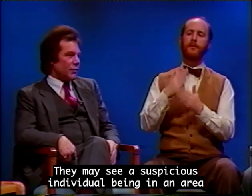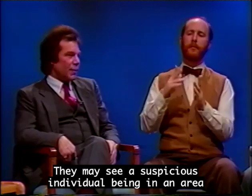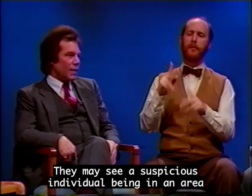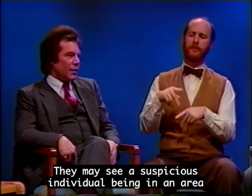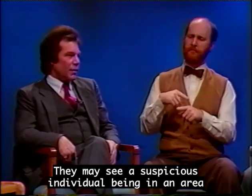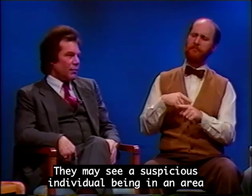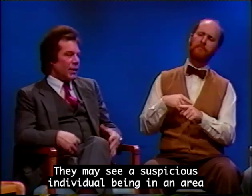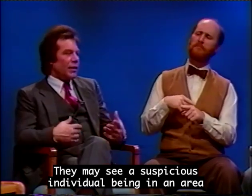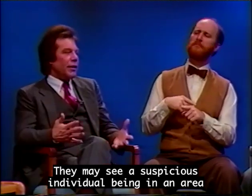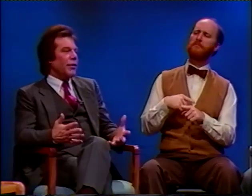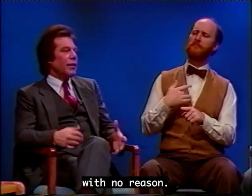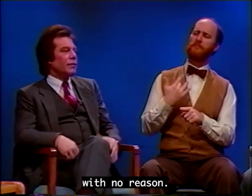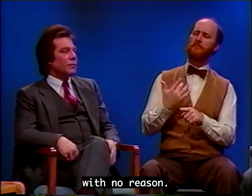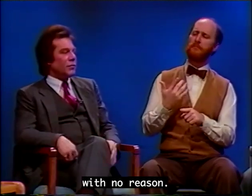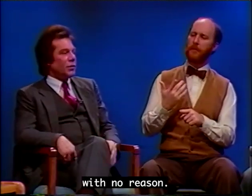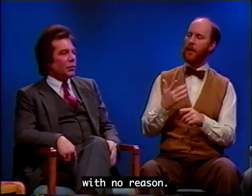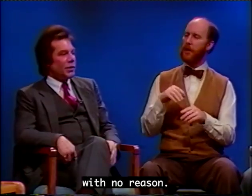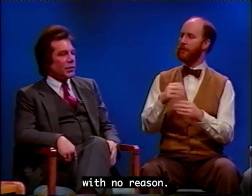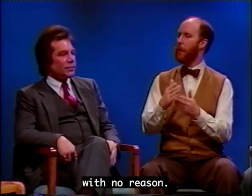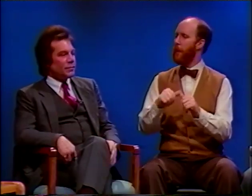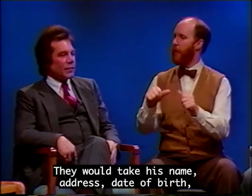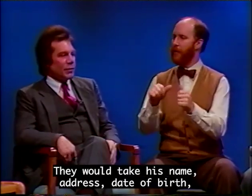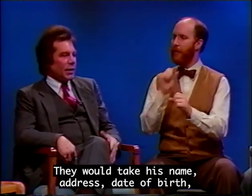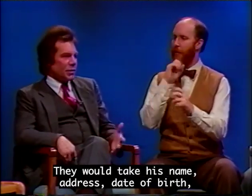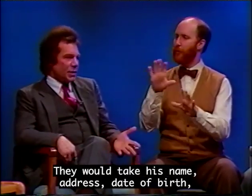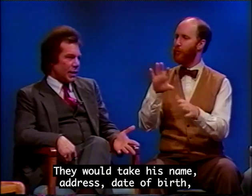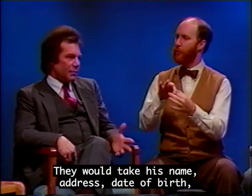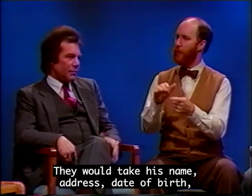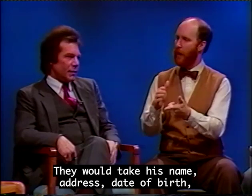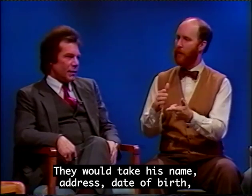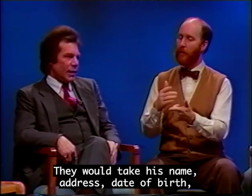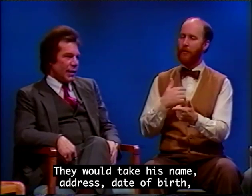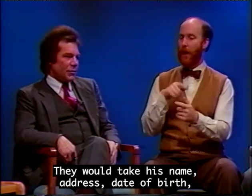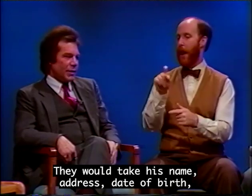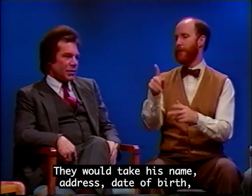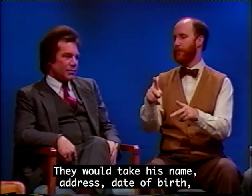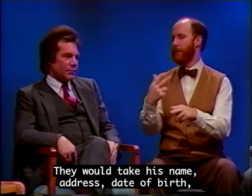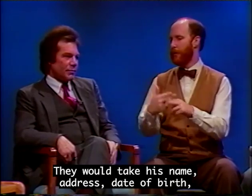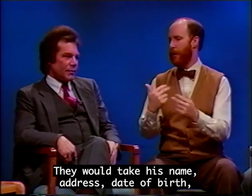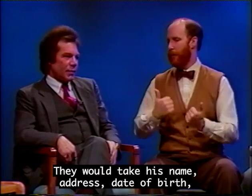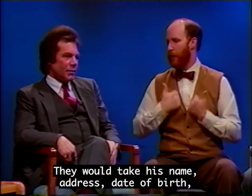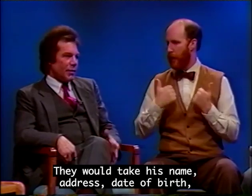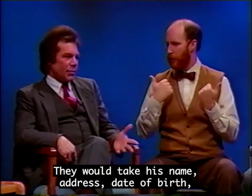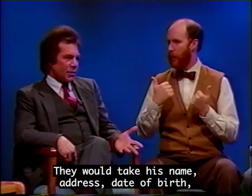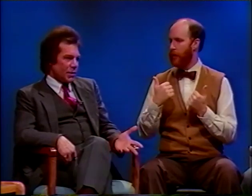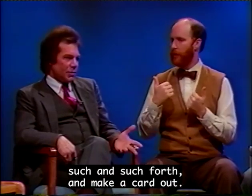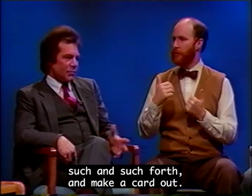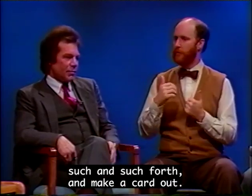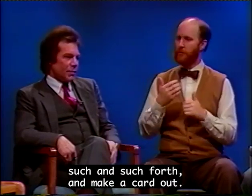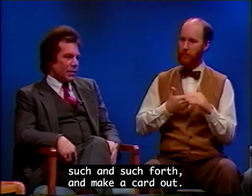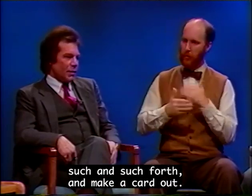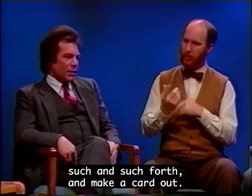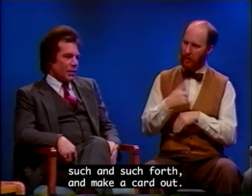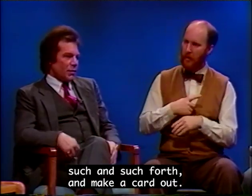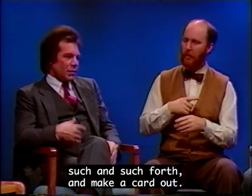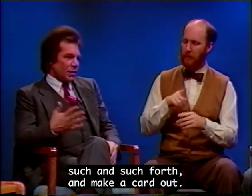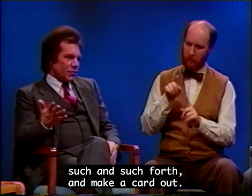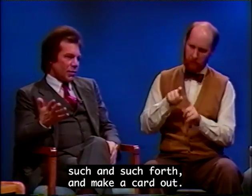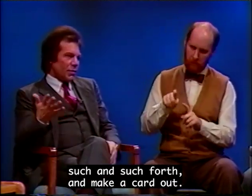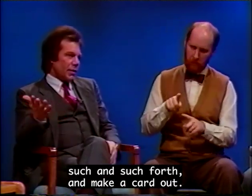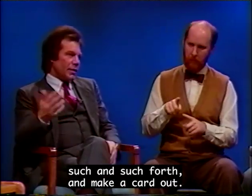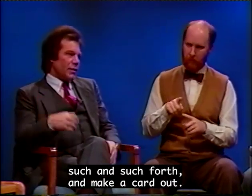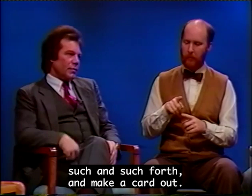individual being in an area with no reason. They would take his name, address, date of birth, such and